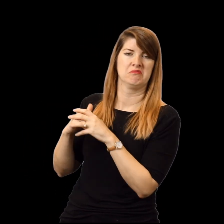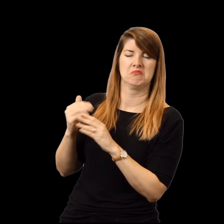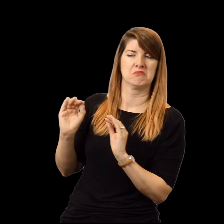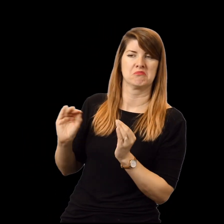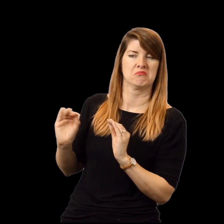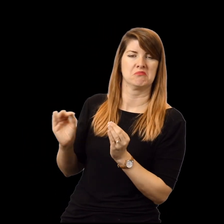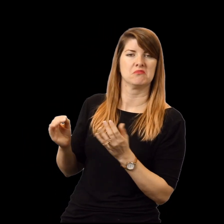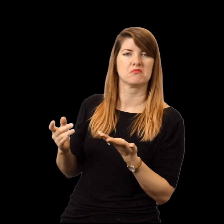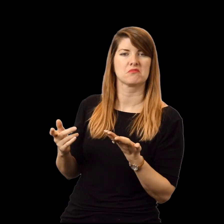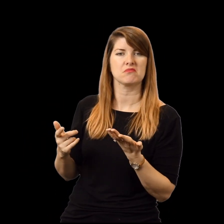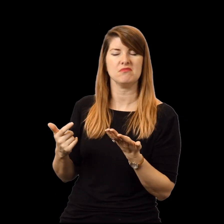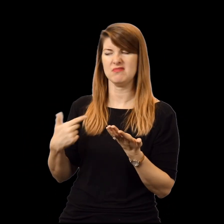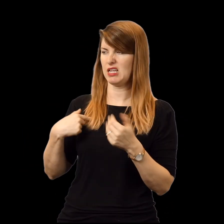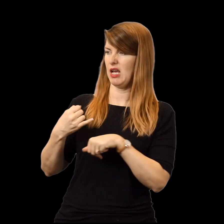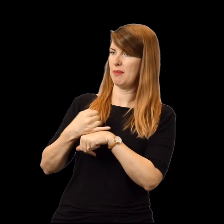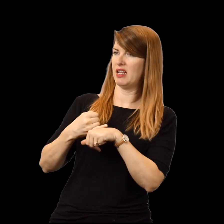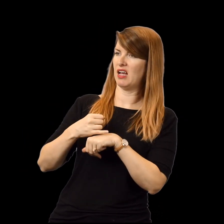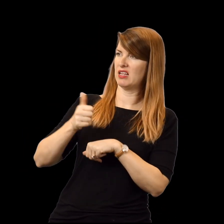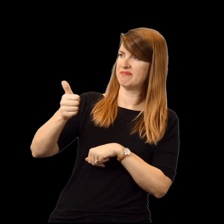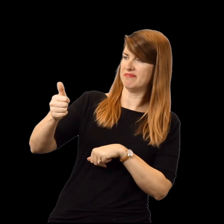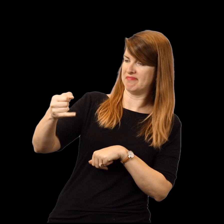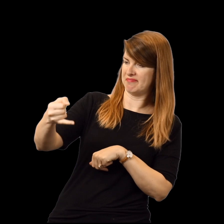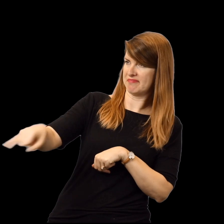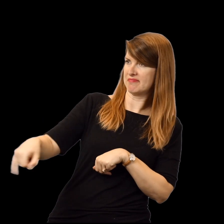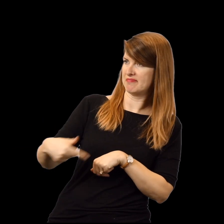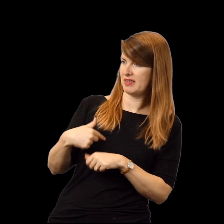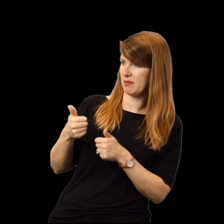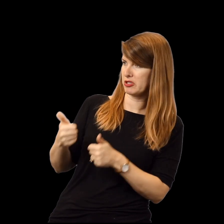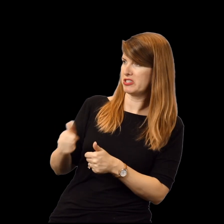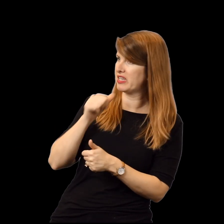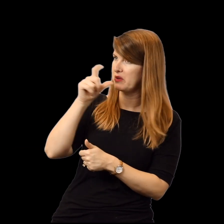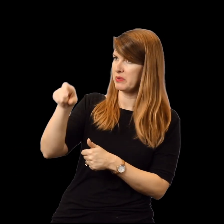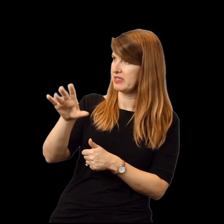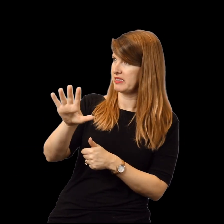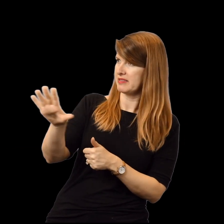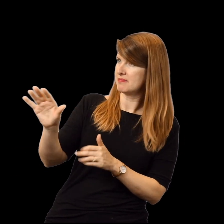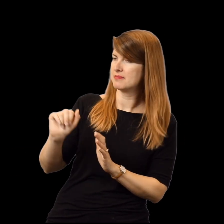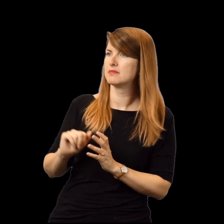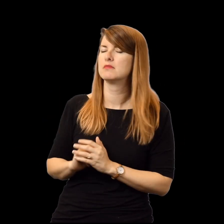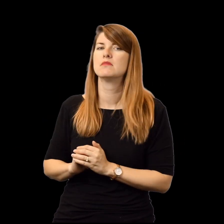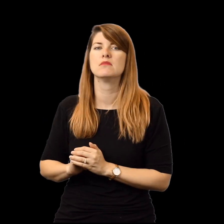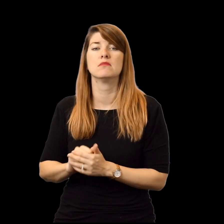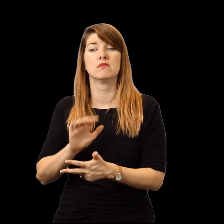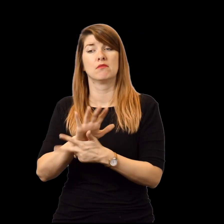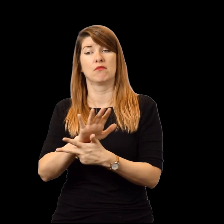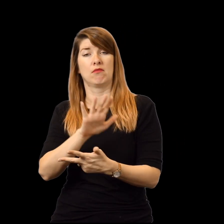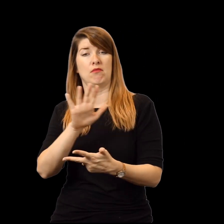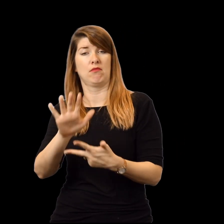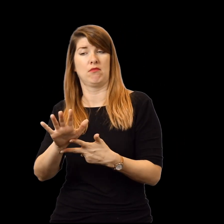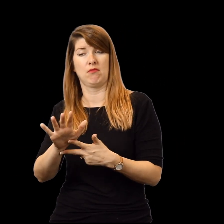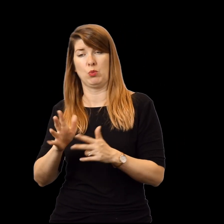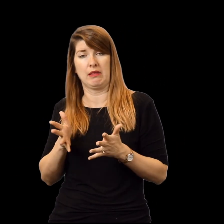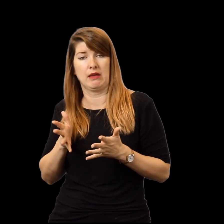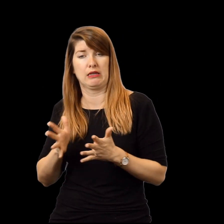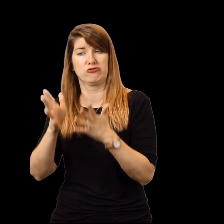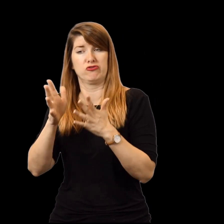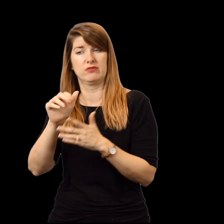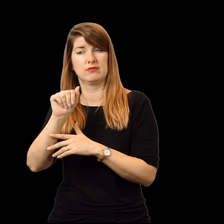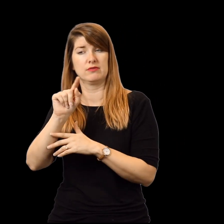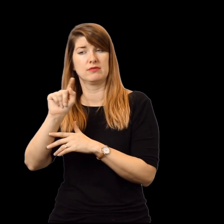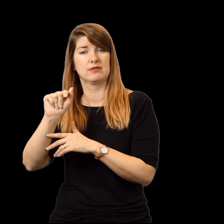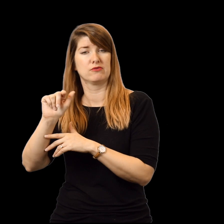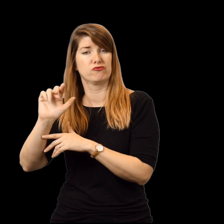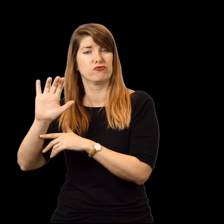someone else. Again, I'm an island, I got it, I don't need anyone else. A child with an anxious attachment